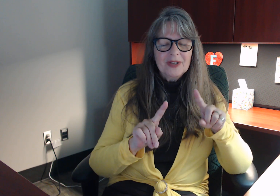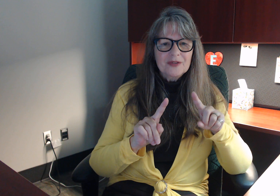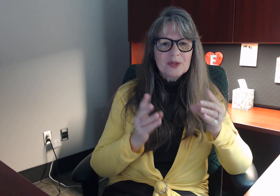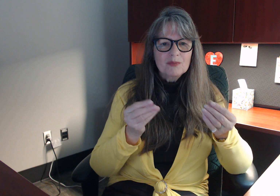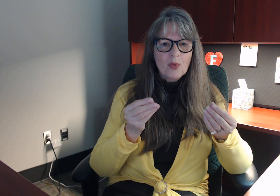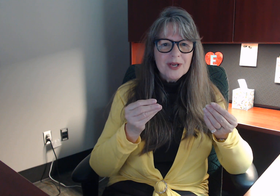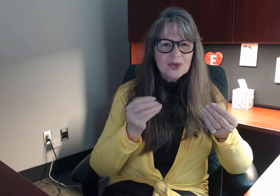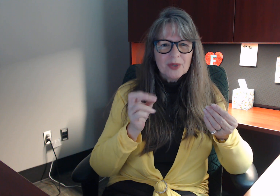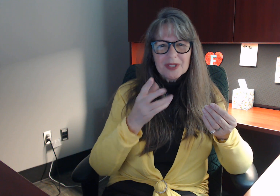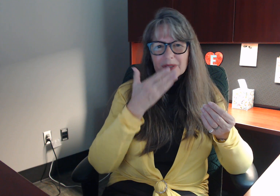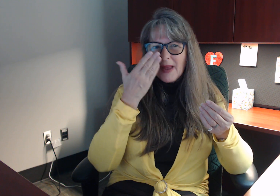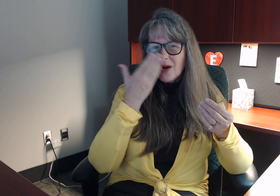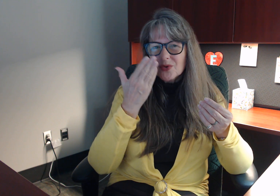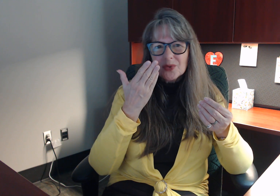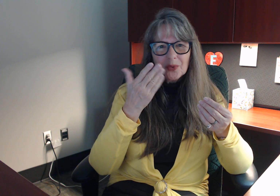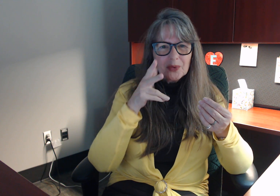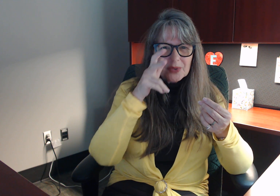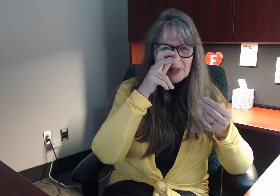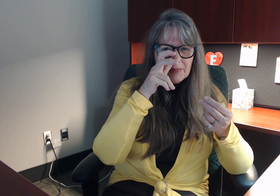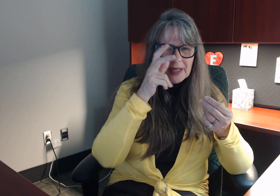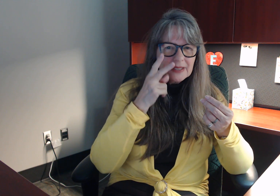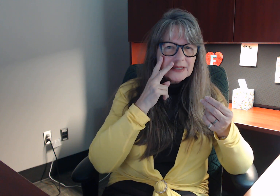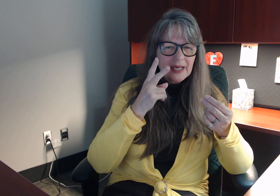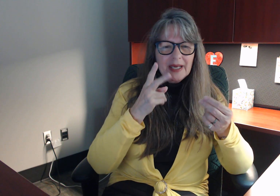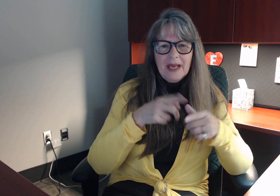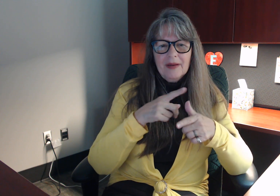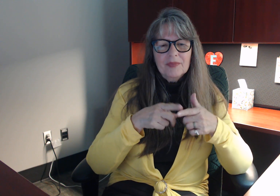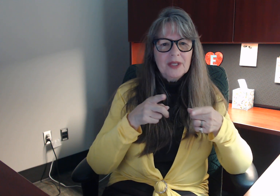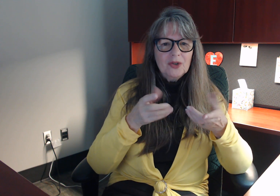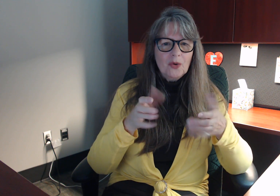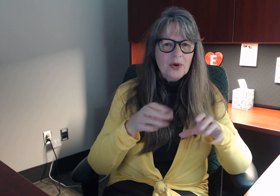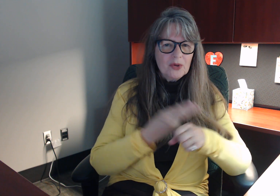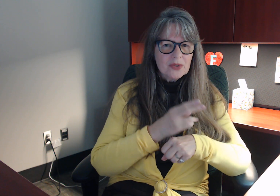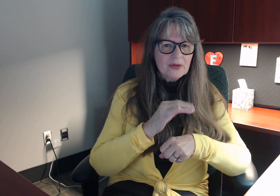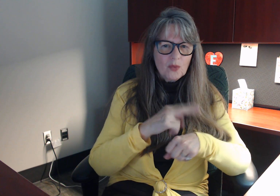it's moist or it smells or you see bugs, then you don't want to use it, of course.